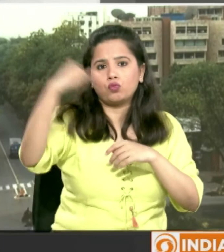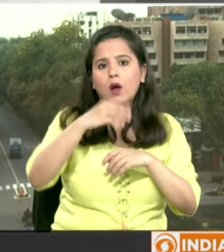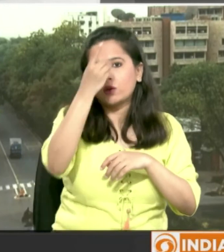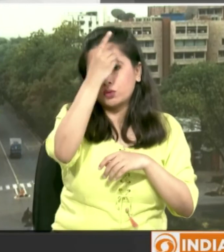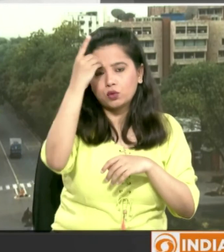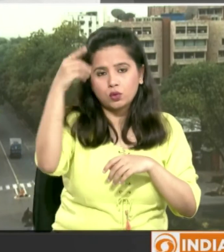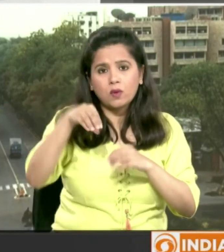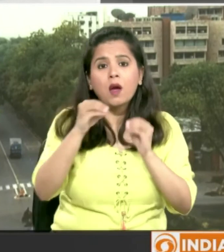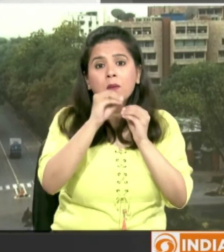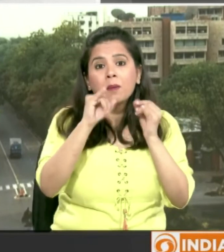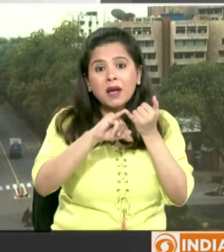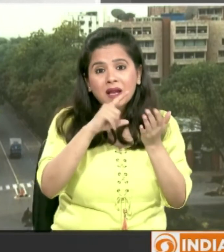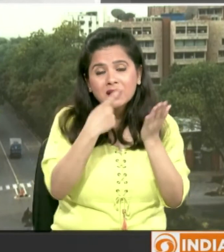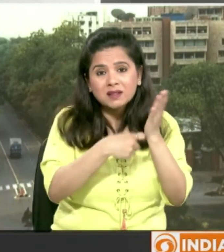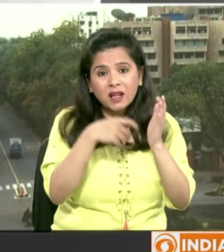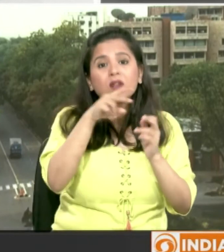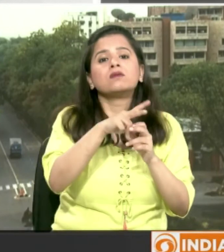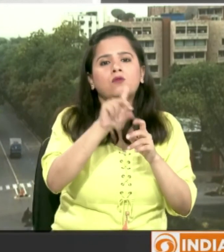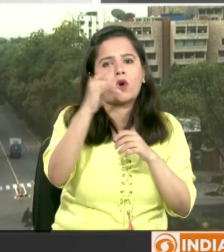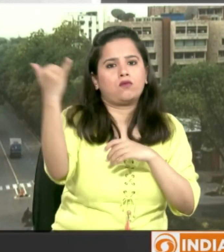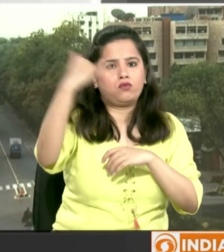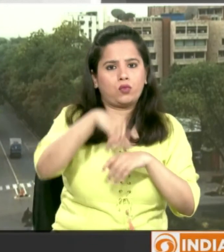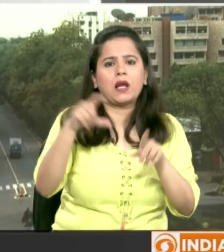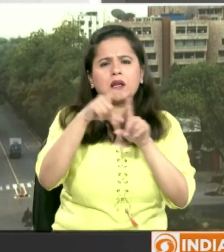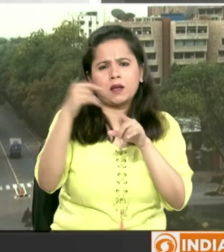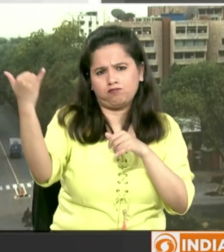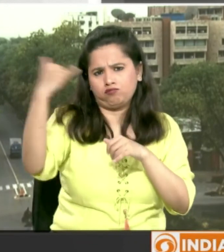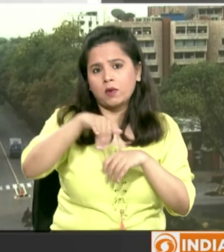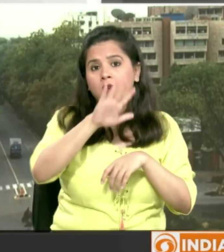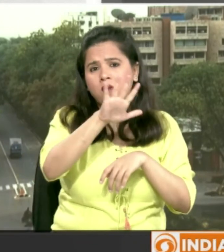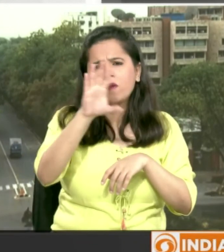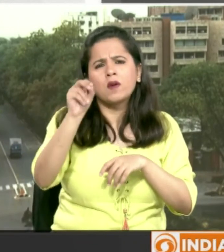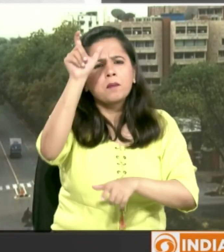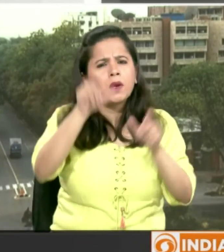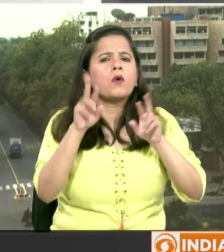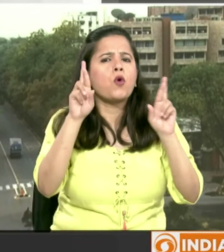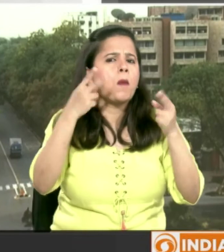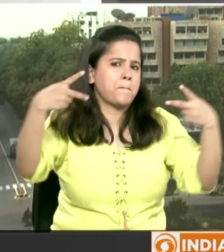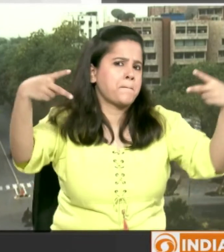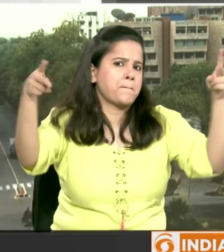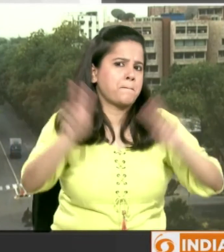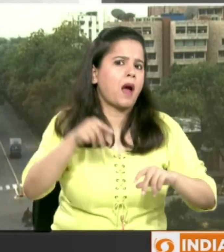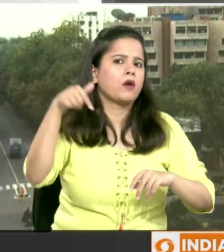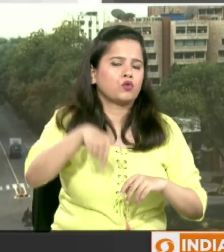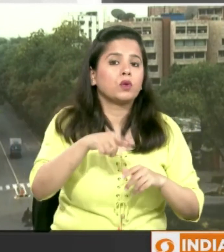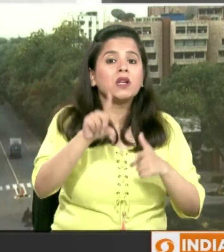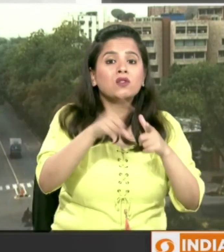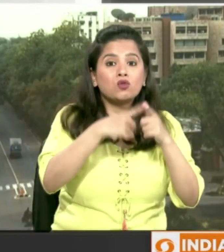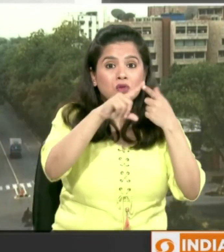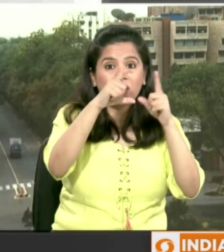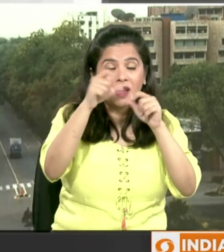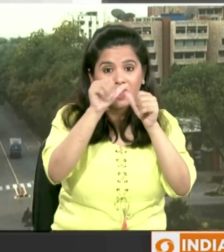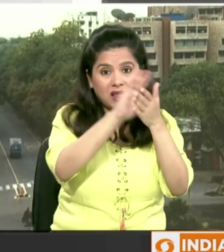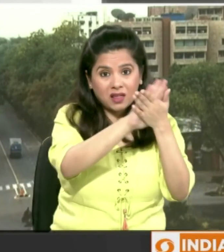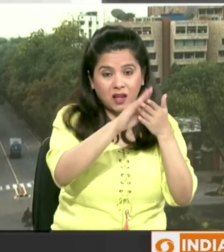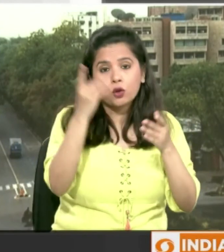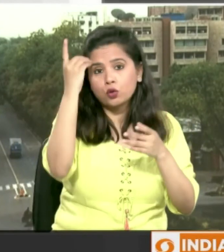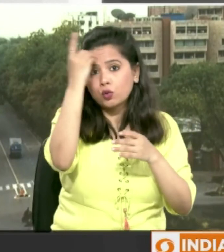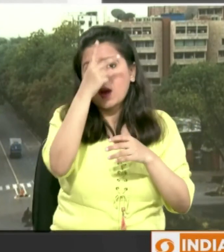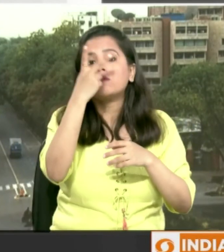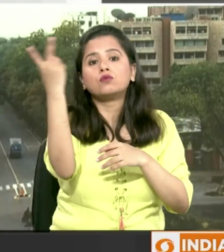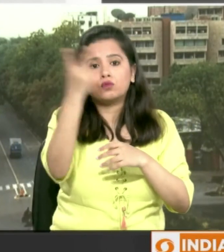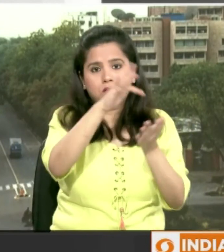for Bhubaneswar and the other to Delhi. Nearly 550 passengers are expected to fly back today from Jeddah and Dubai.